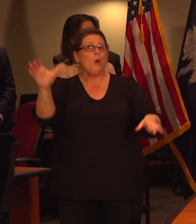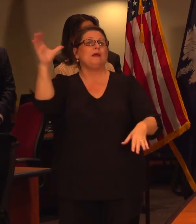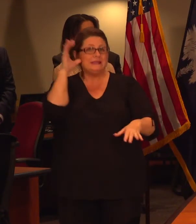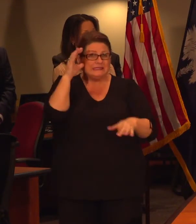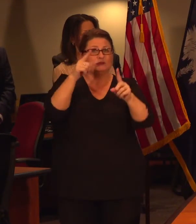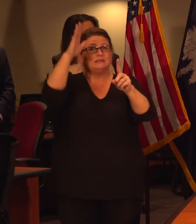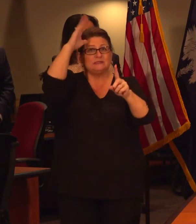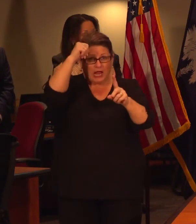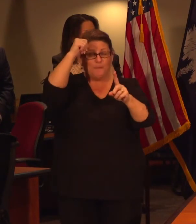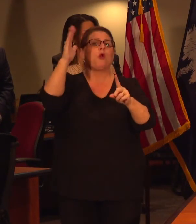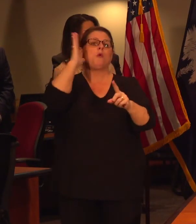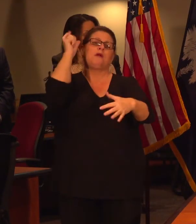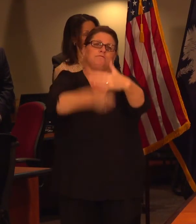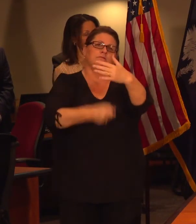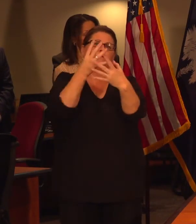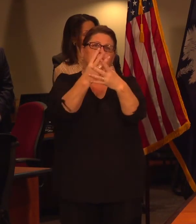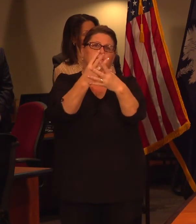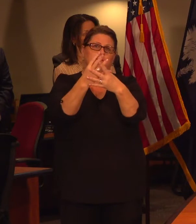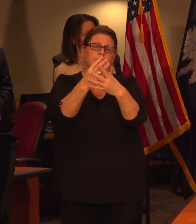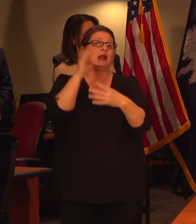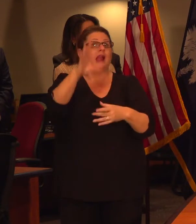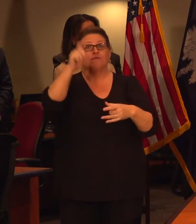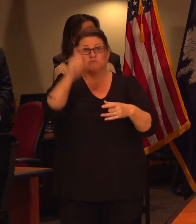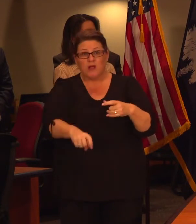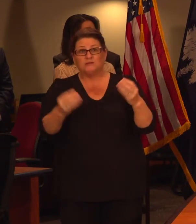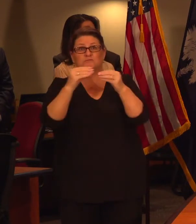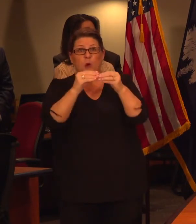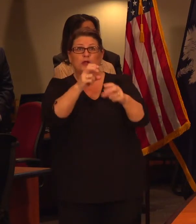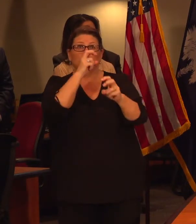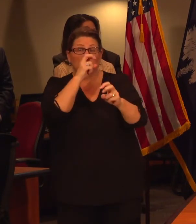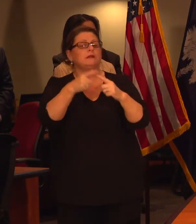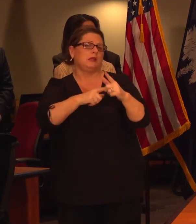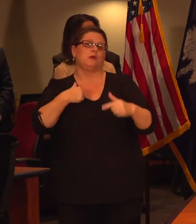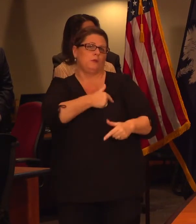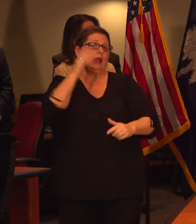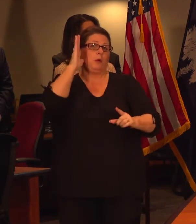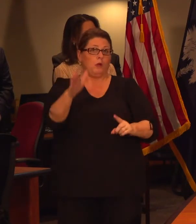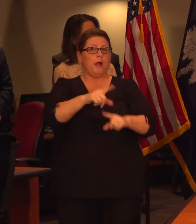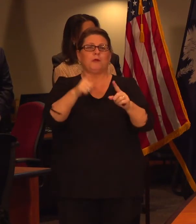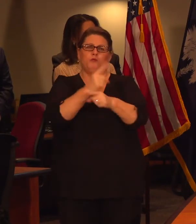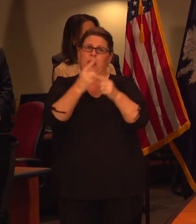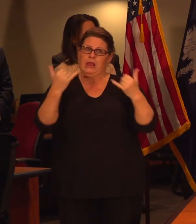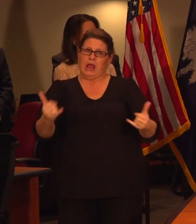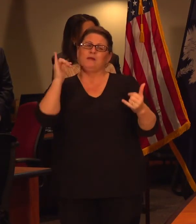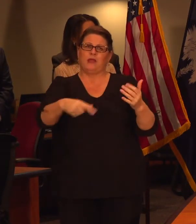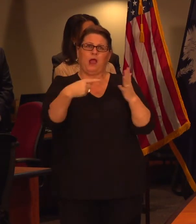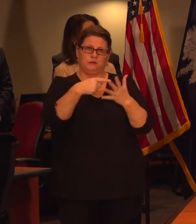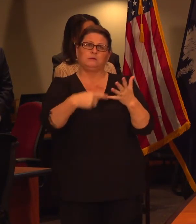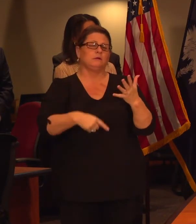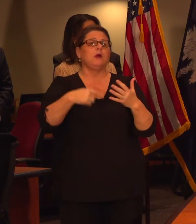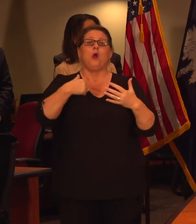the next step, and we'll take the next step after that, if necessary, to protect the people. That's what we'll do. We're not going to violate